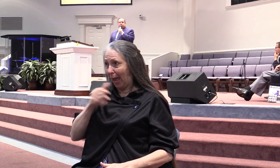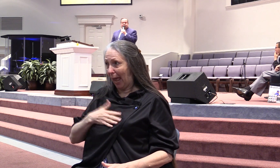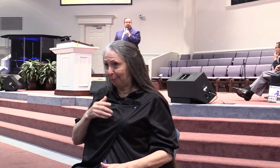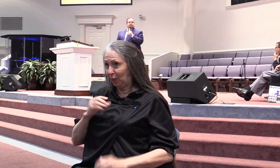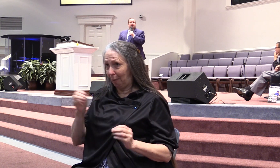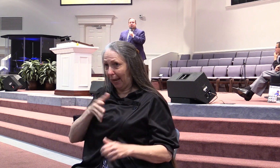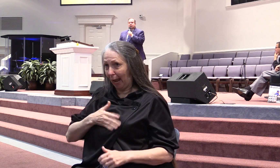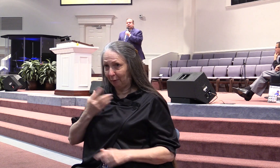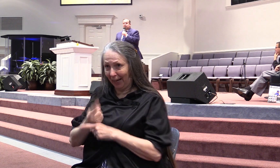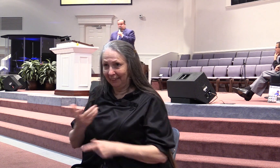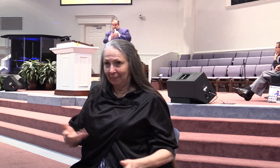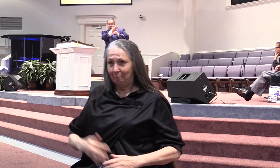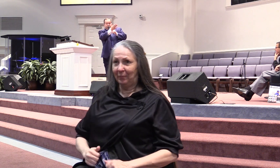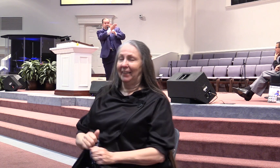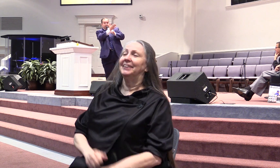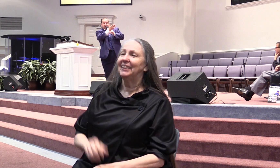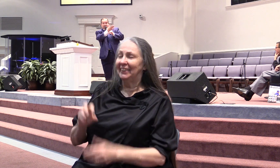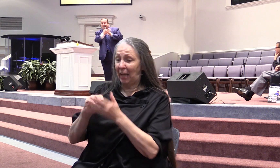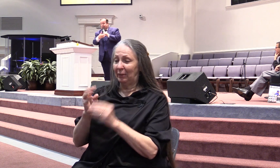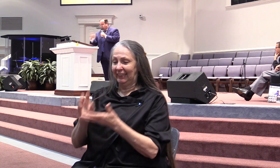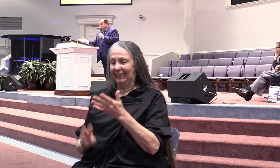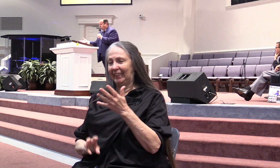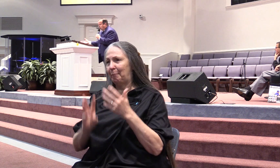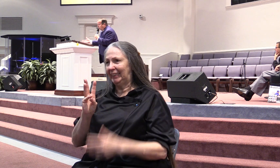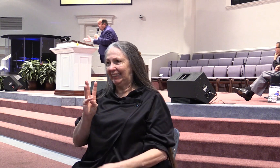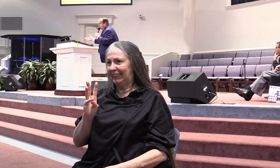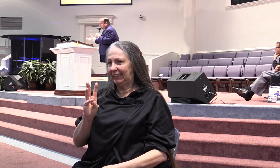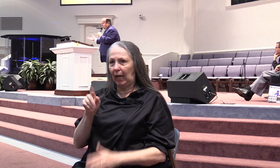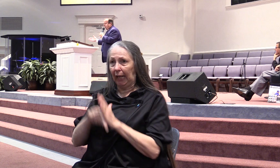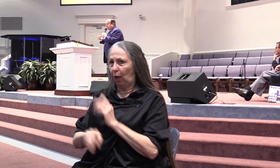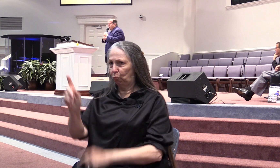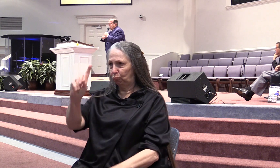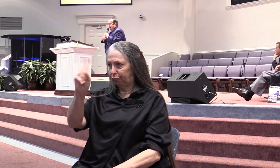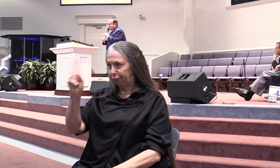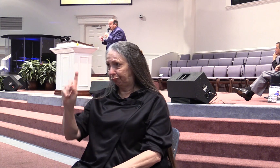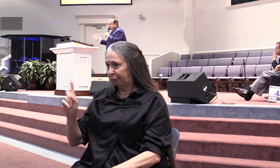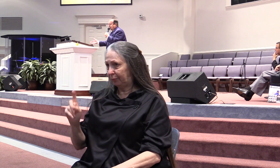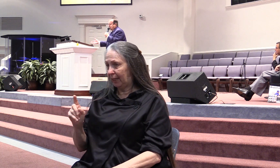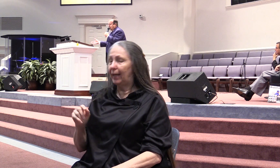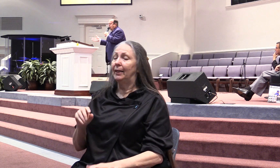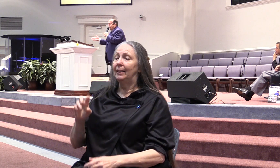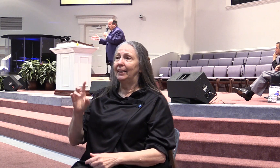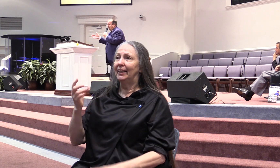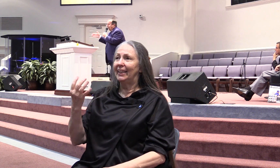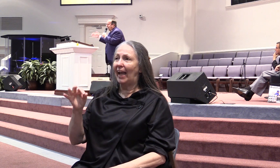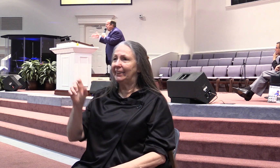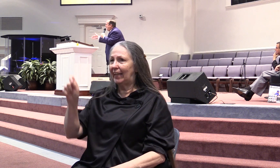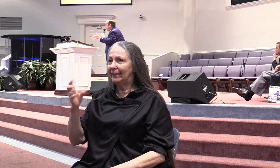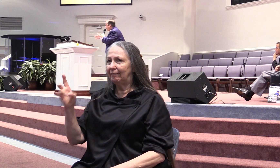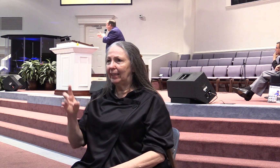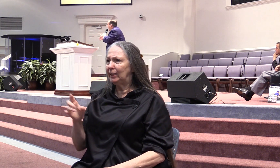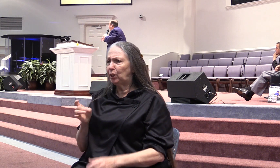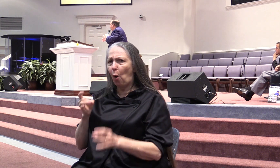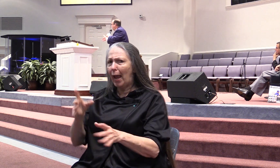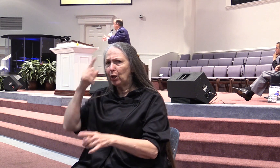Commandment number 6. Right? Commandment number 6 out of Exodus, don't kill. Here's Leviticus 19 and 17. Thou shalt not hate thy